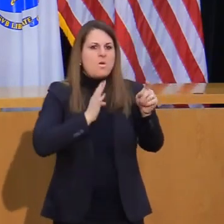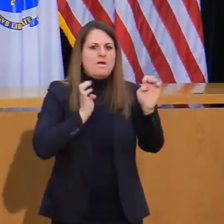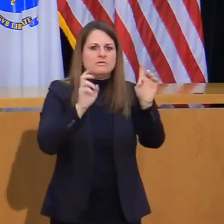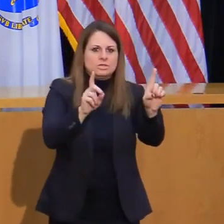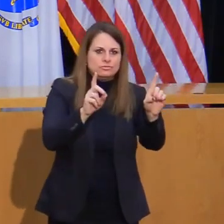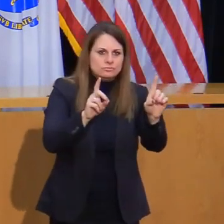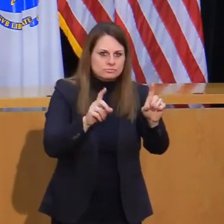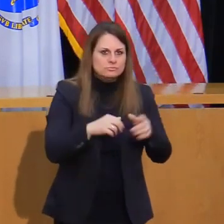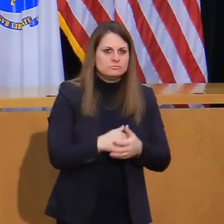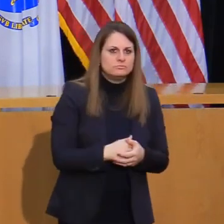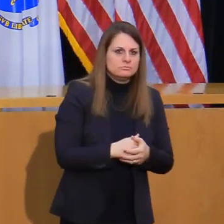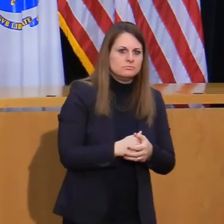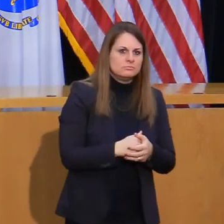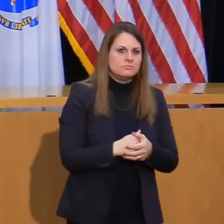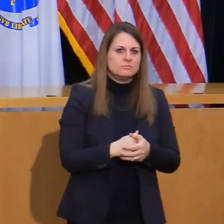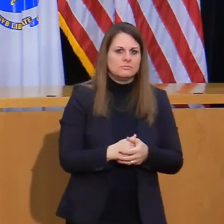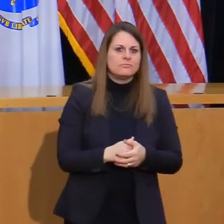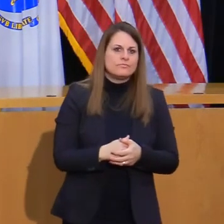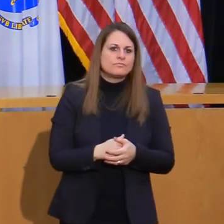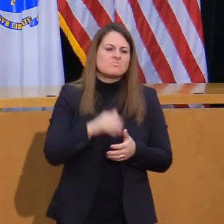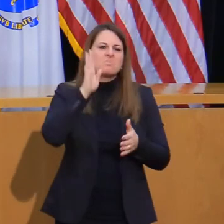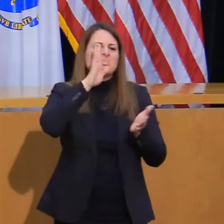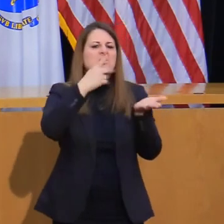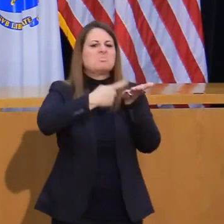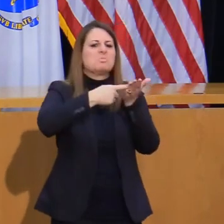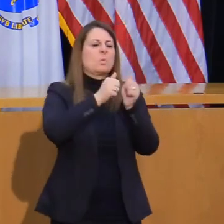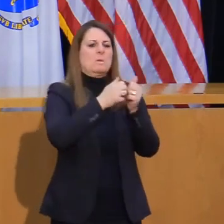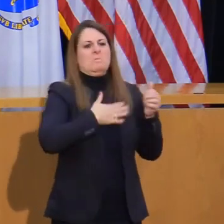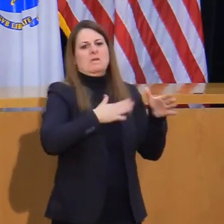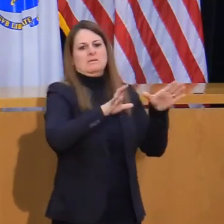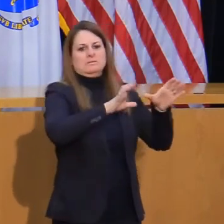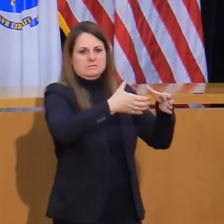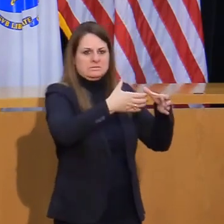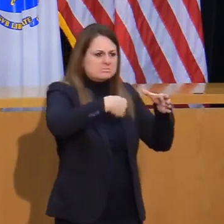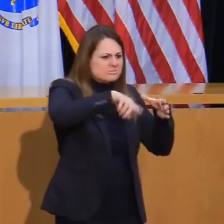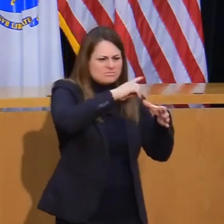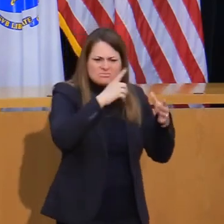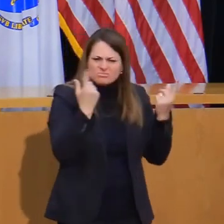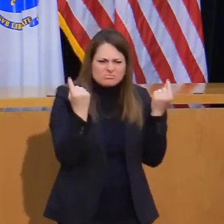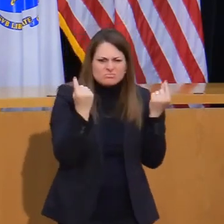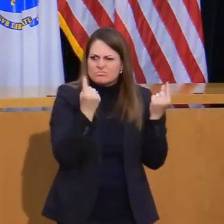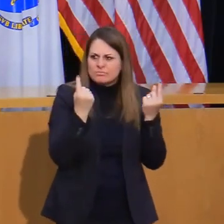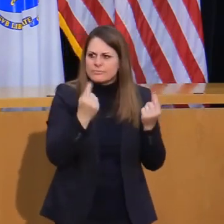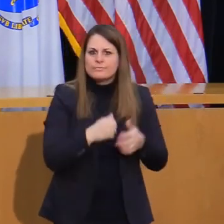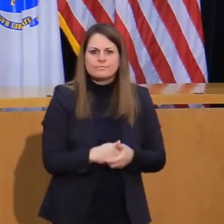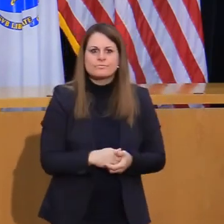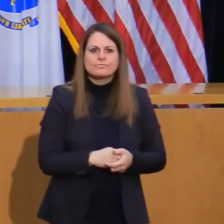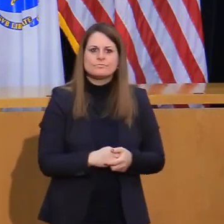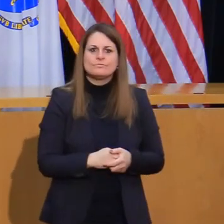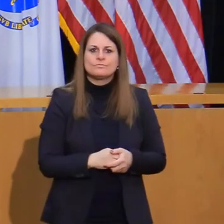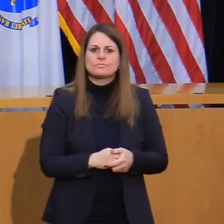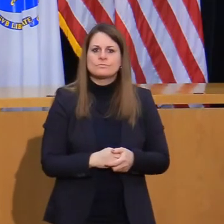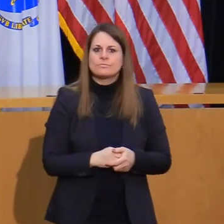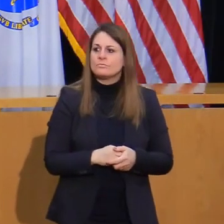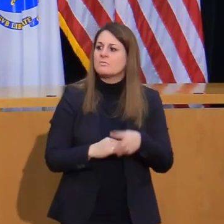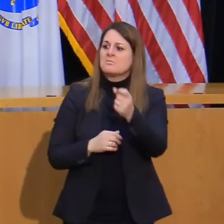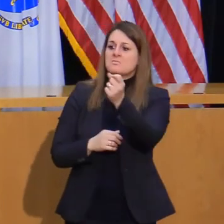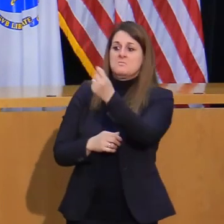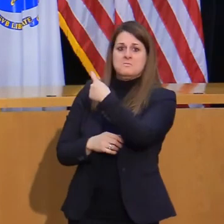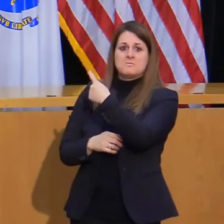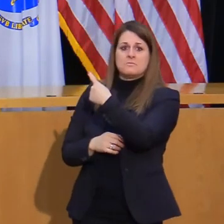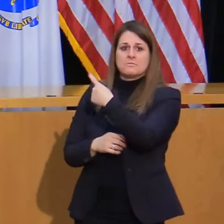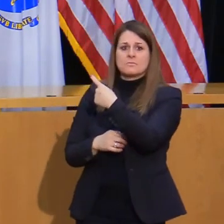Governor, can I ask you about homebound people? What's the universe? How many people are we talking about? And do you get the sense